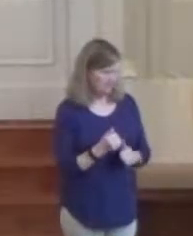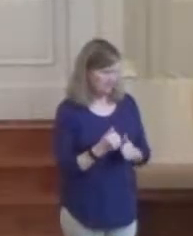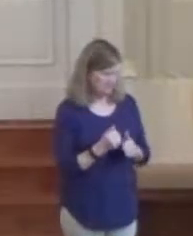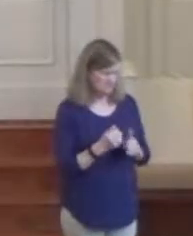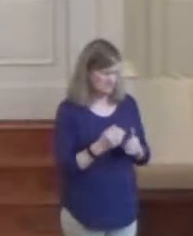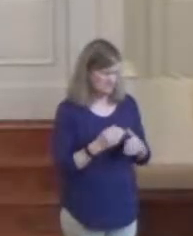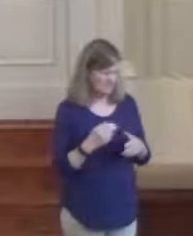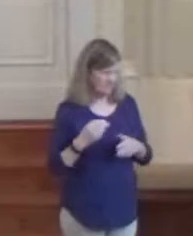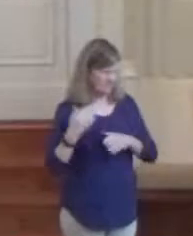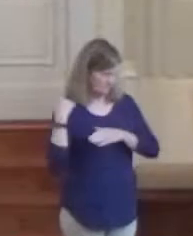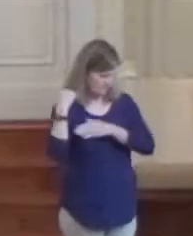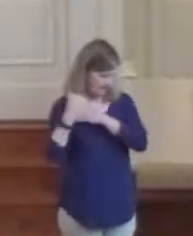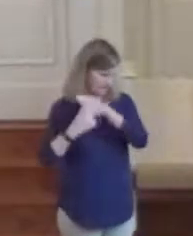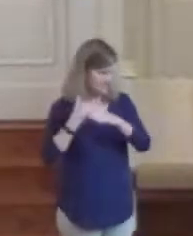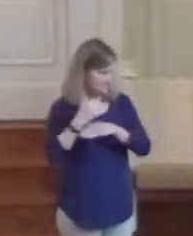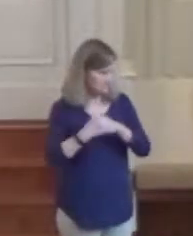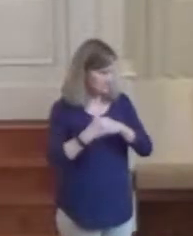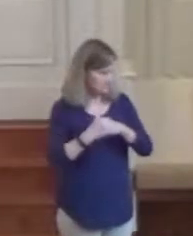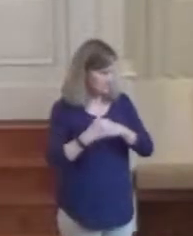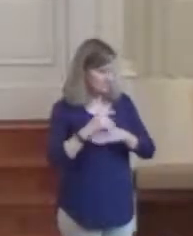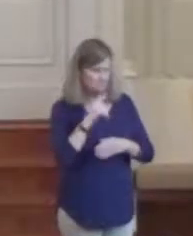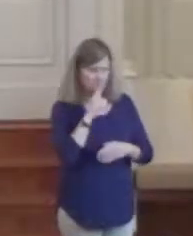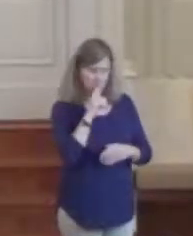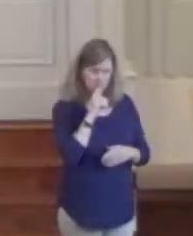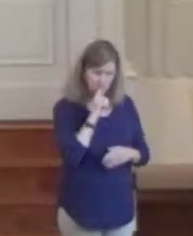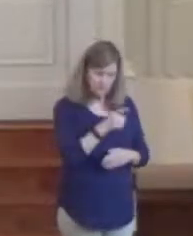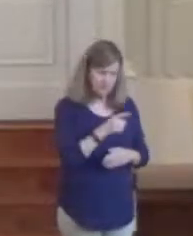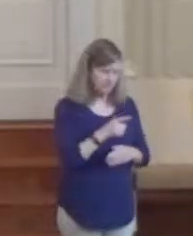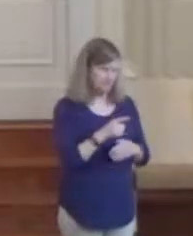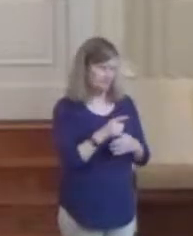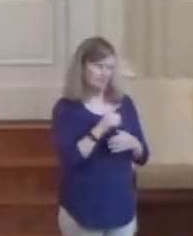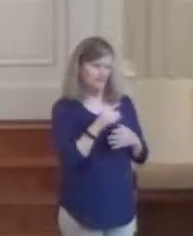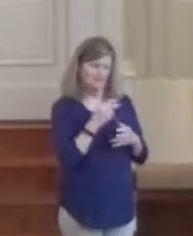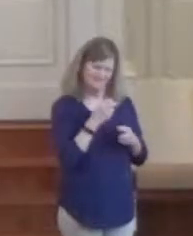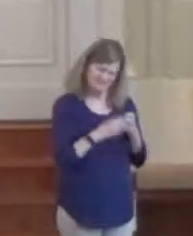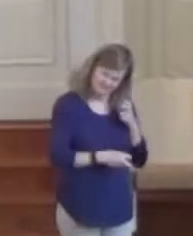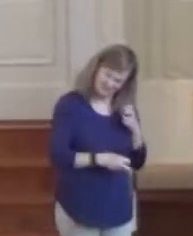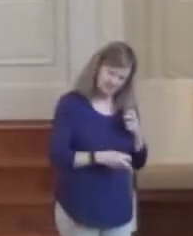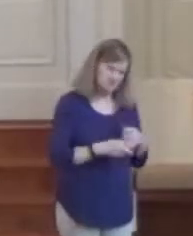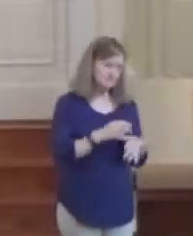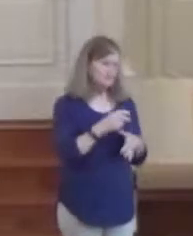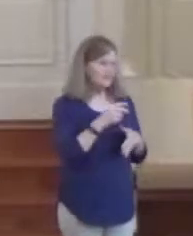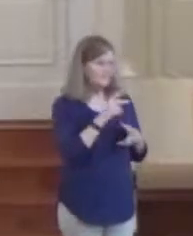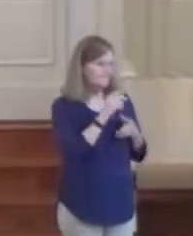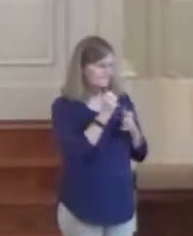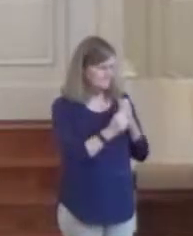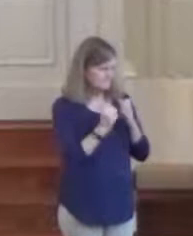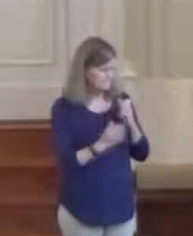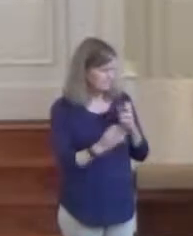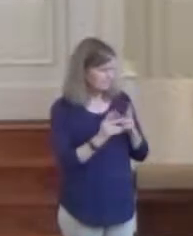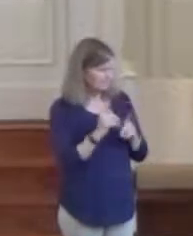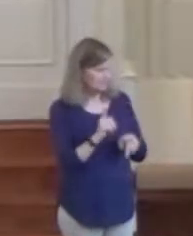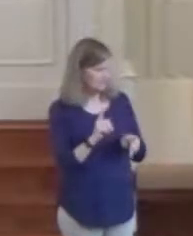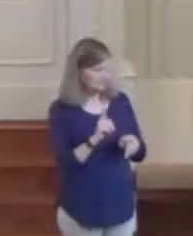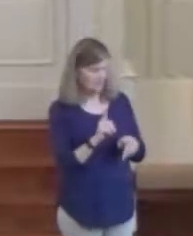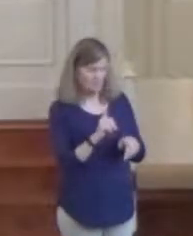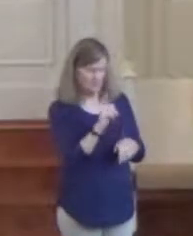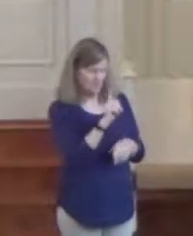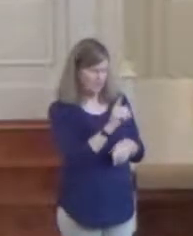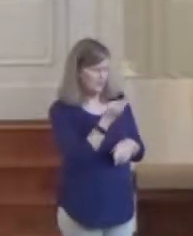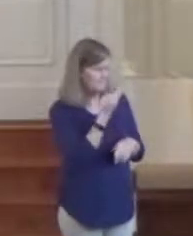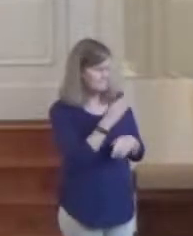bubble of time that we live in right now was absolutely brutal. And everyone was just one bad crop or